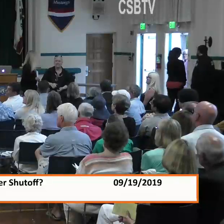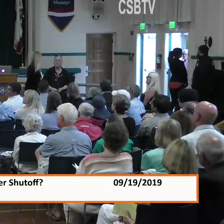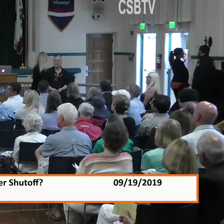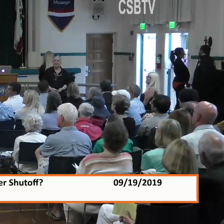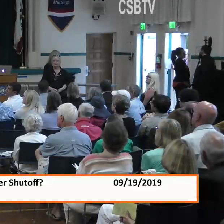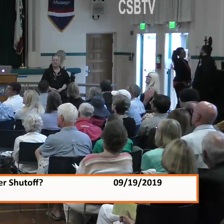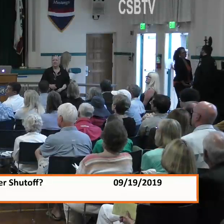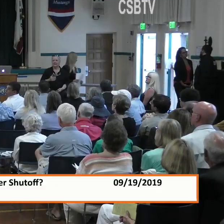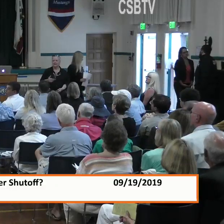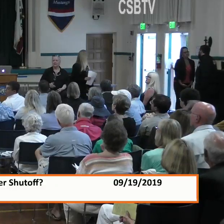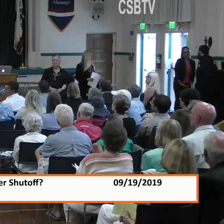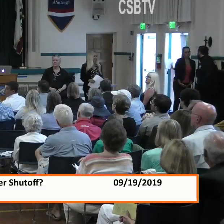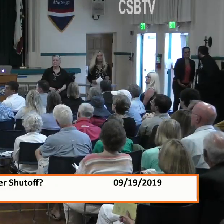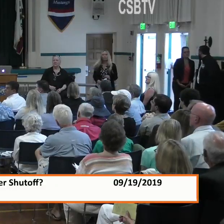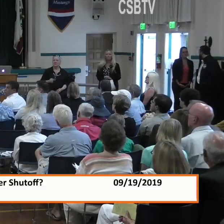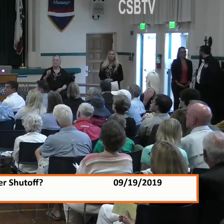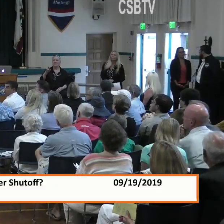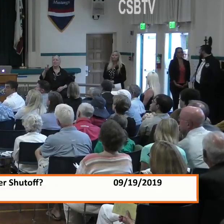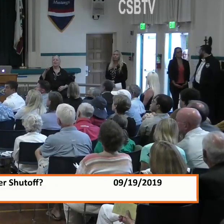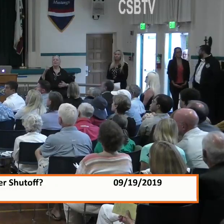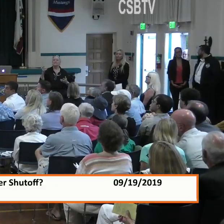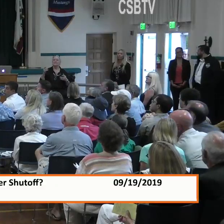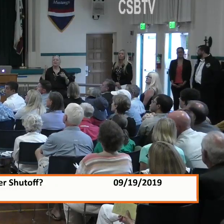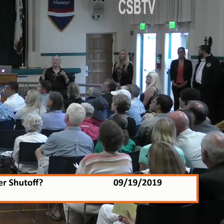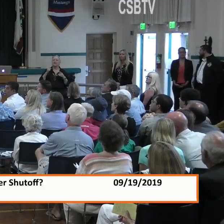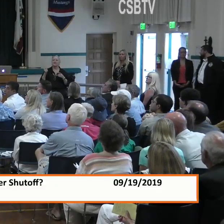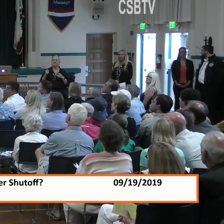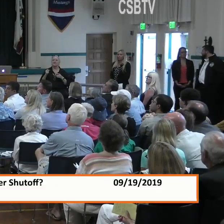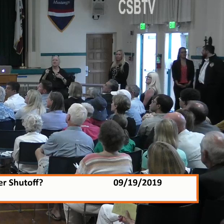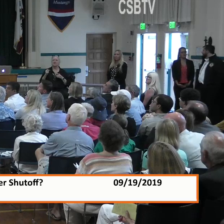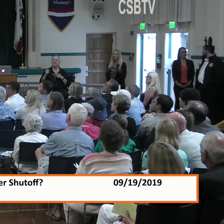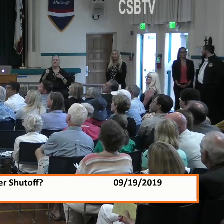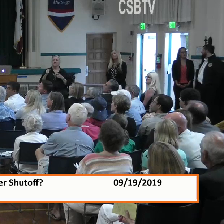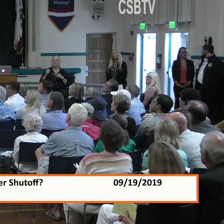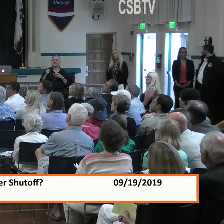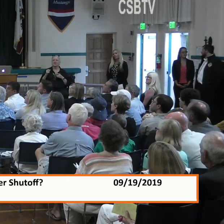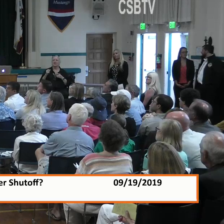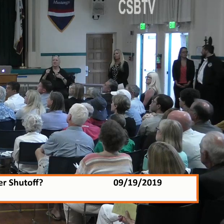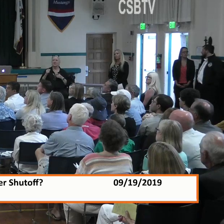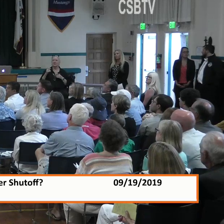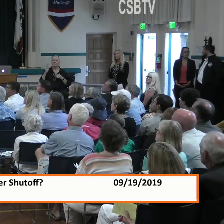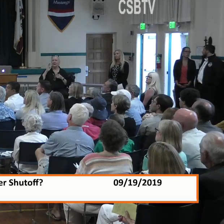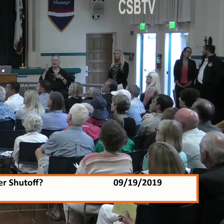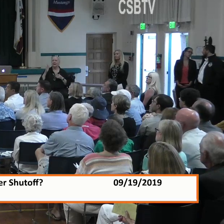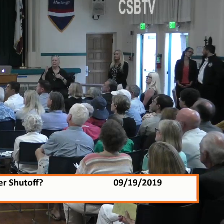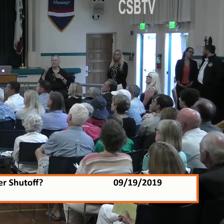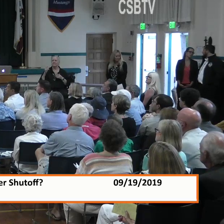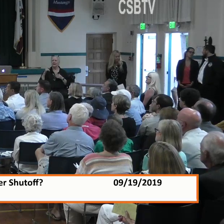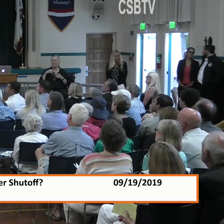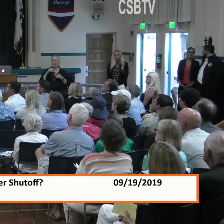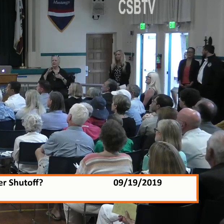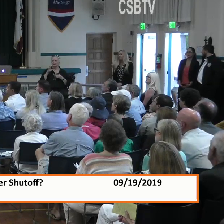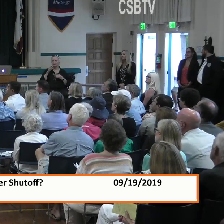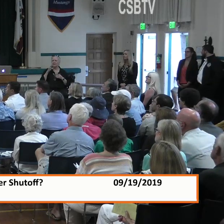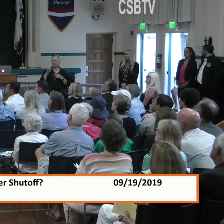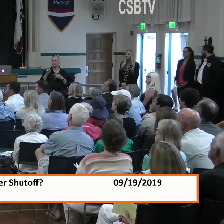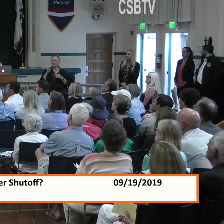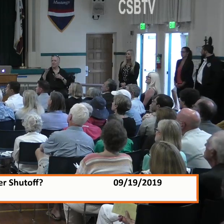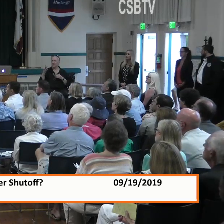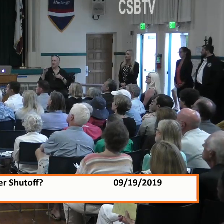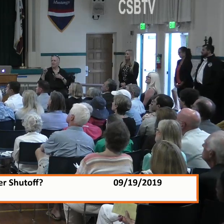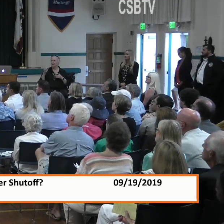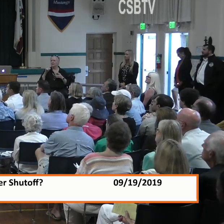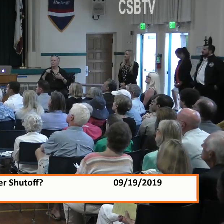Thank you, Rondi. Mr. Moore. Hi, yes. See if I am. Hi, my name is Chris Moore. I'm with the California